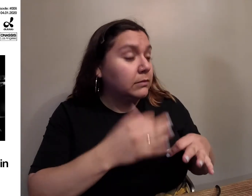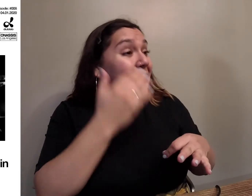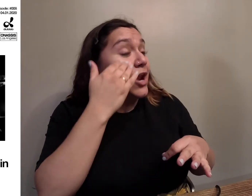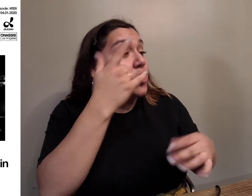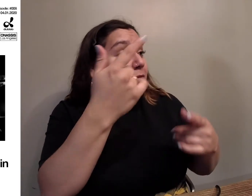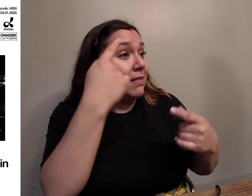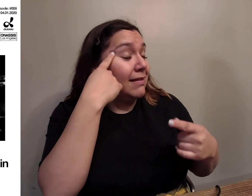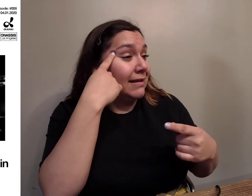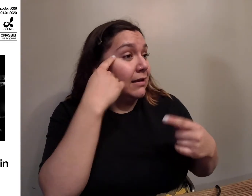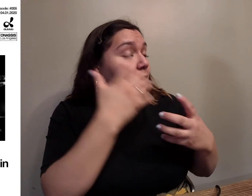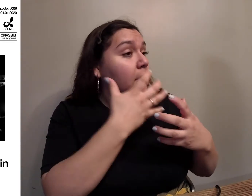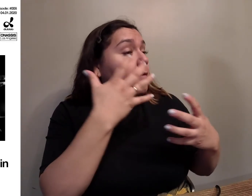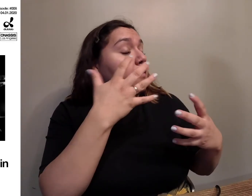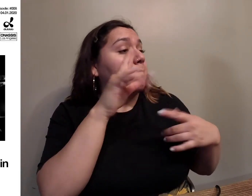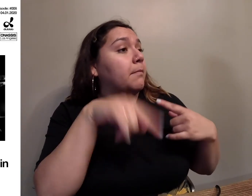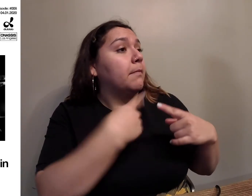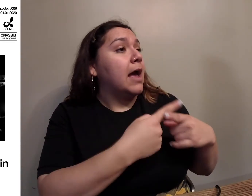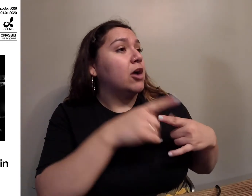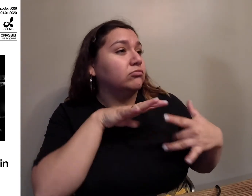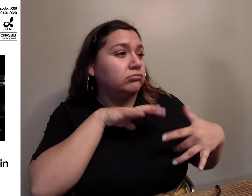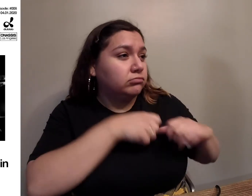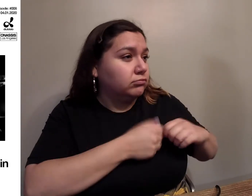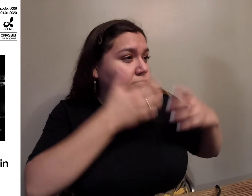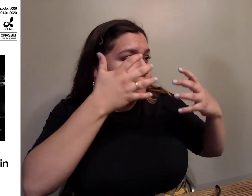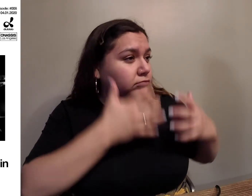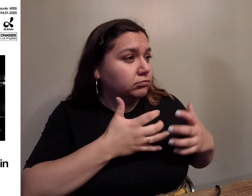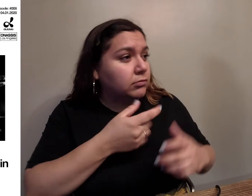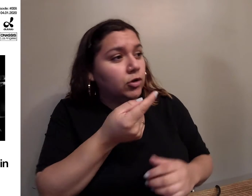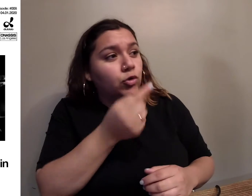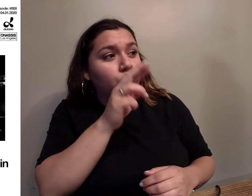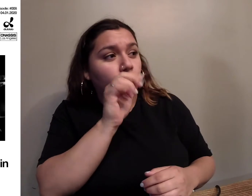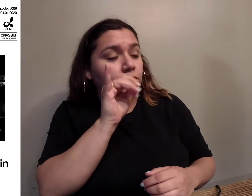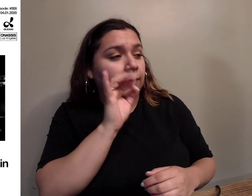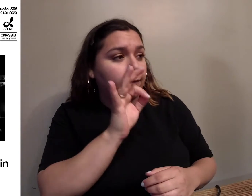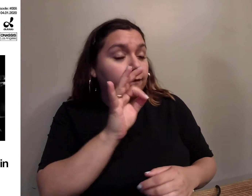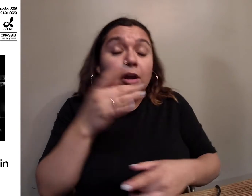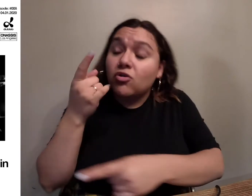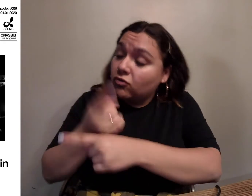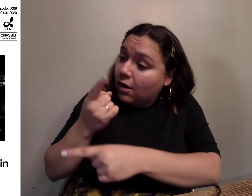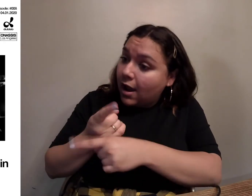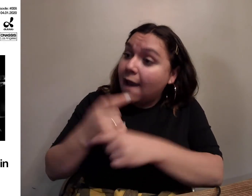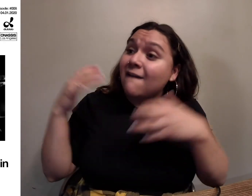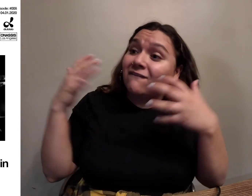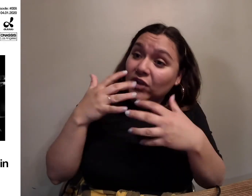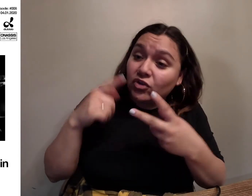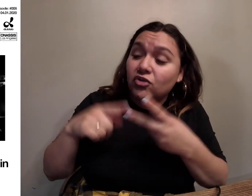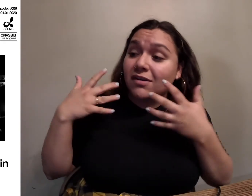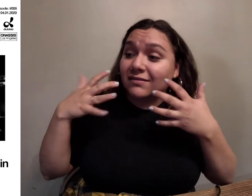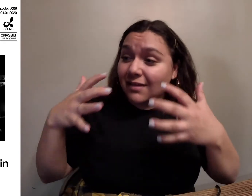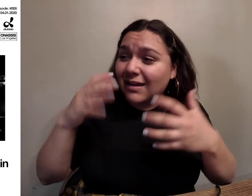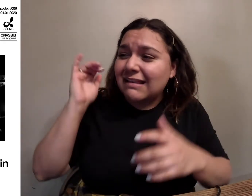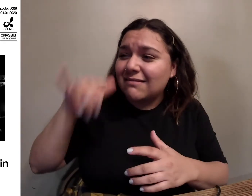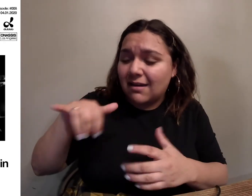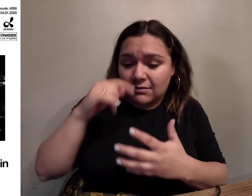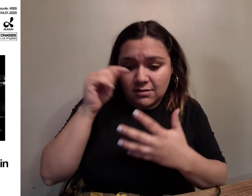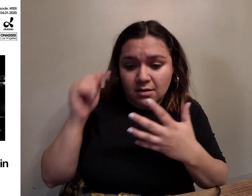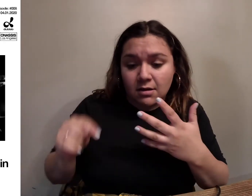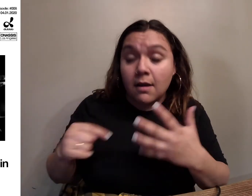thinking also a lot about grief. And fear and anxiety and things like that. I mean,